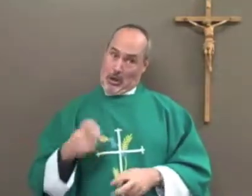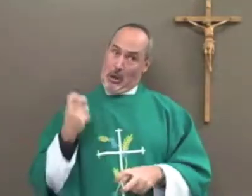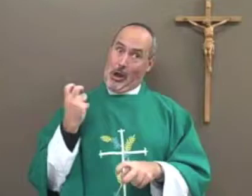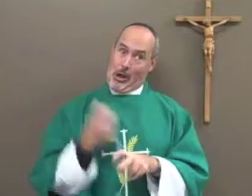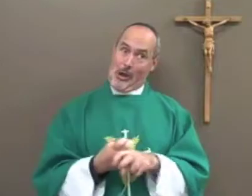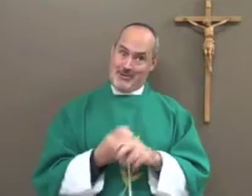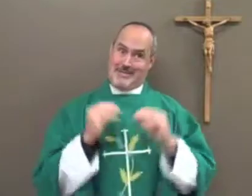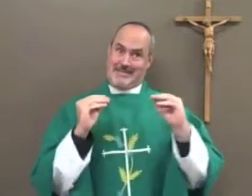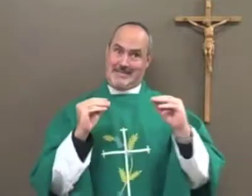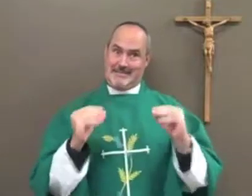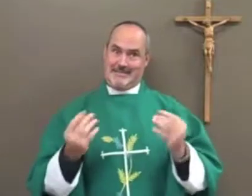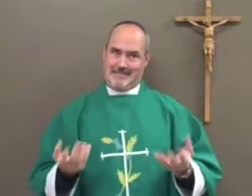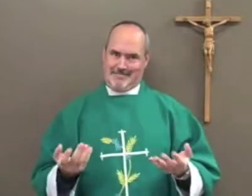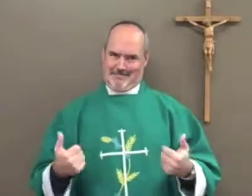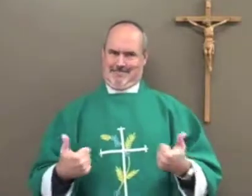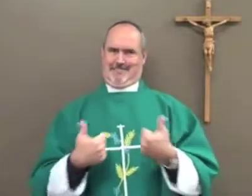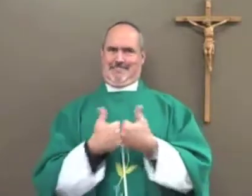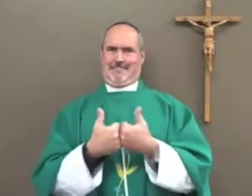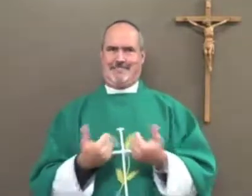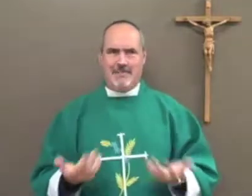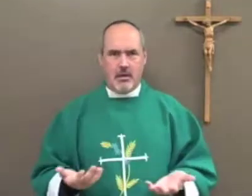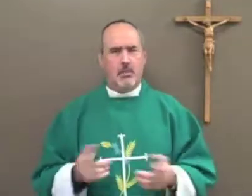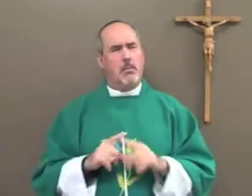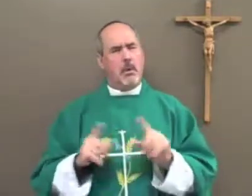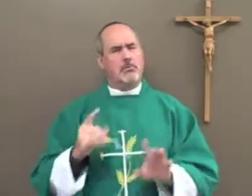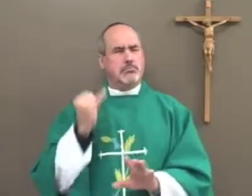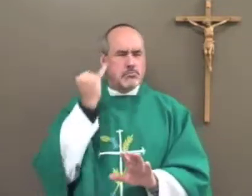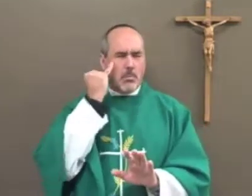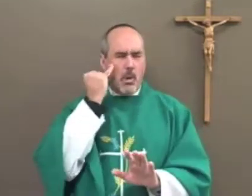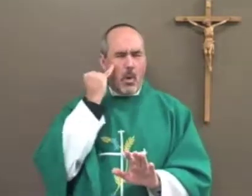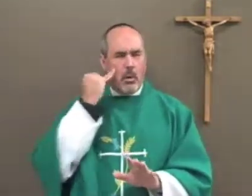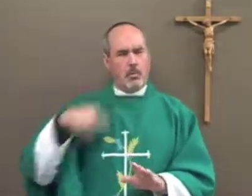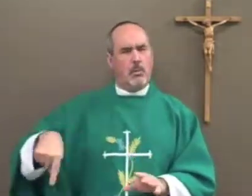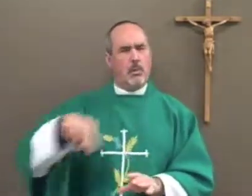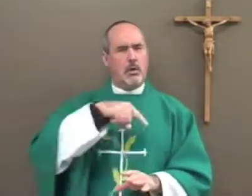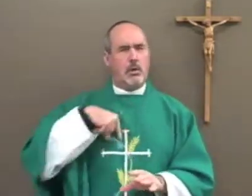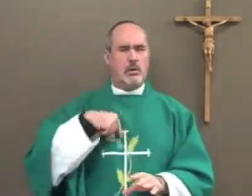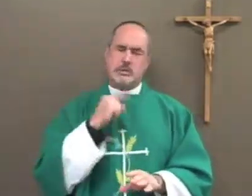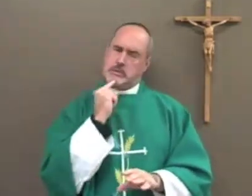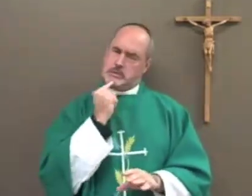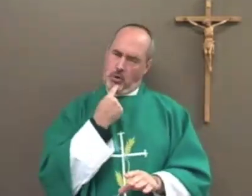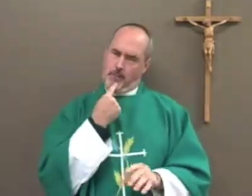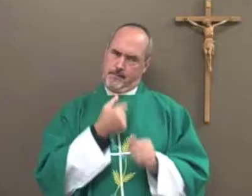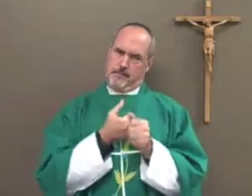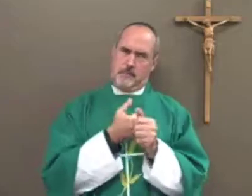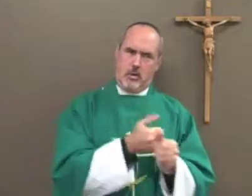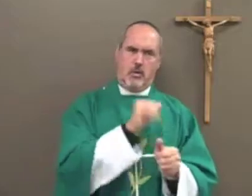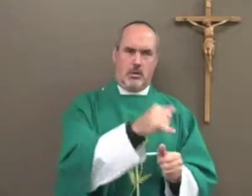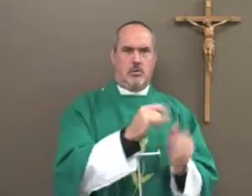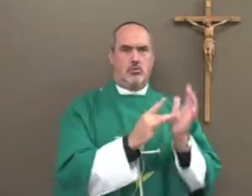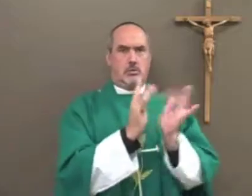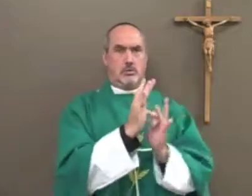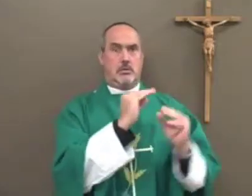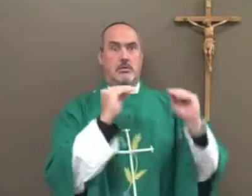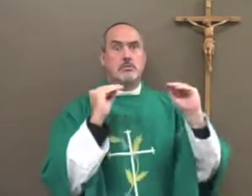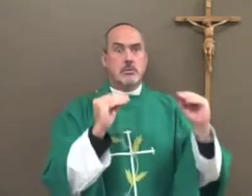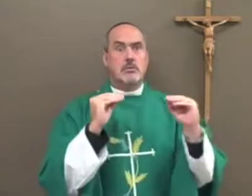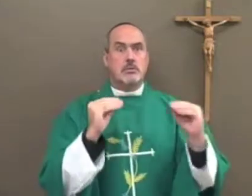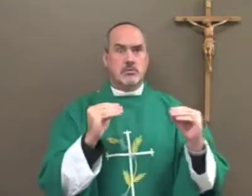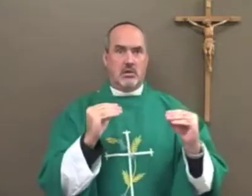Now I know that that's a really hard teaching and it really challenges us. But if we're serious about following